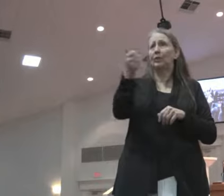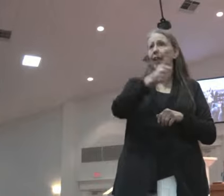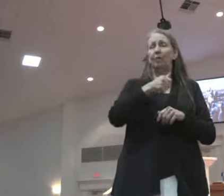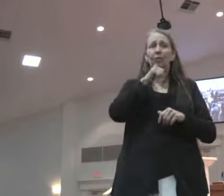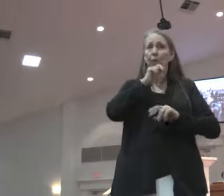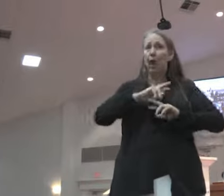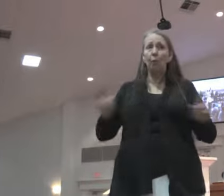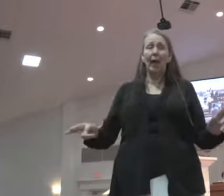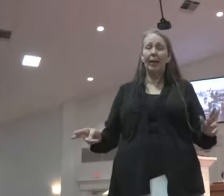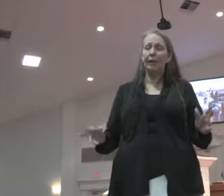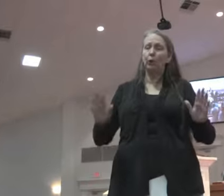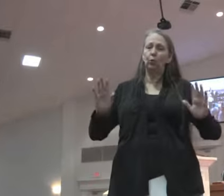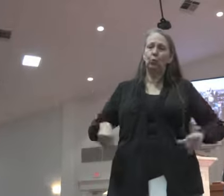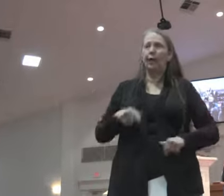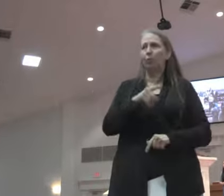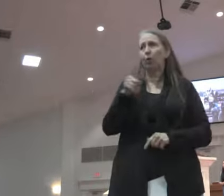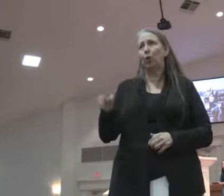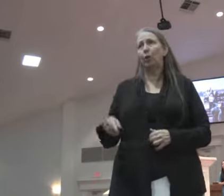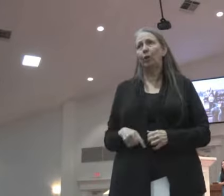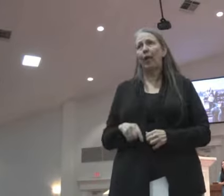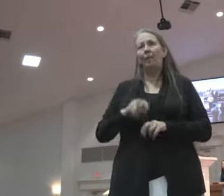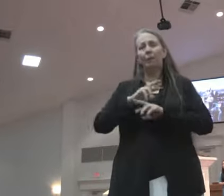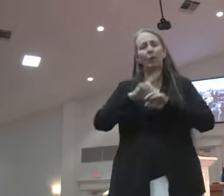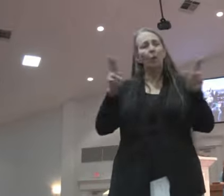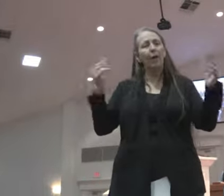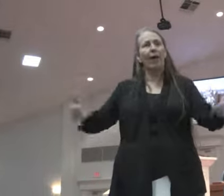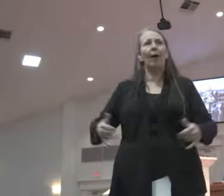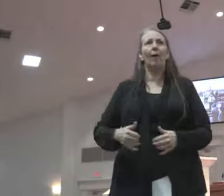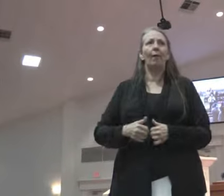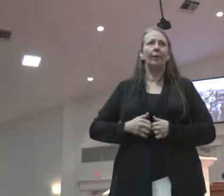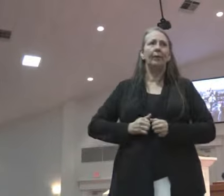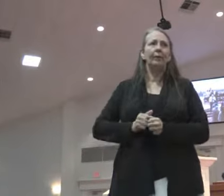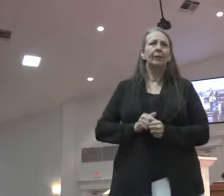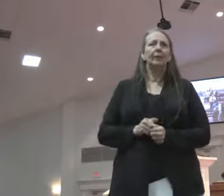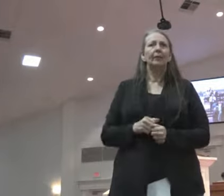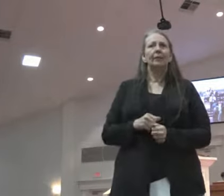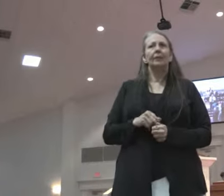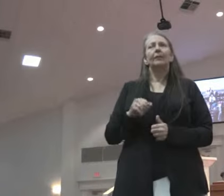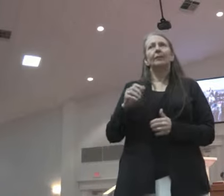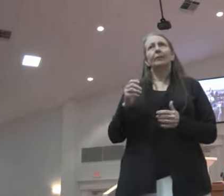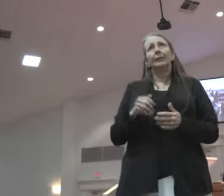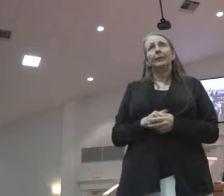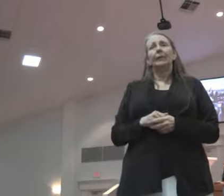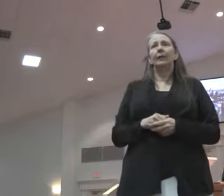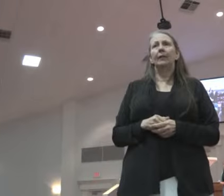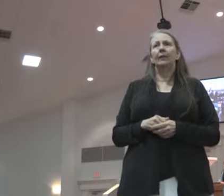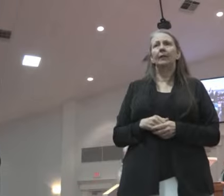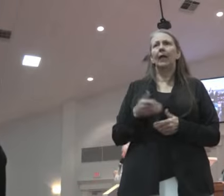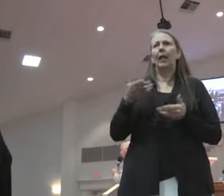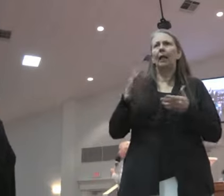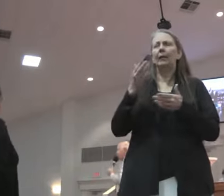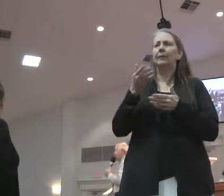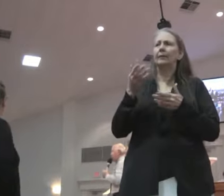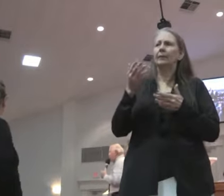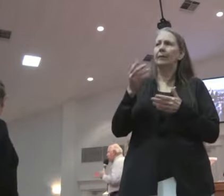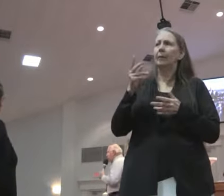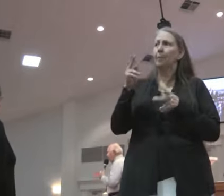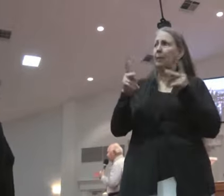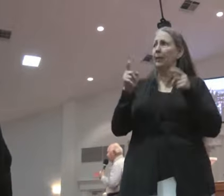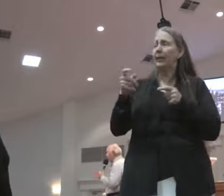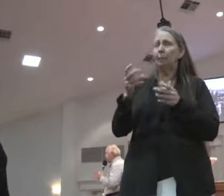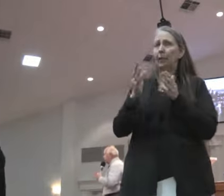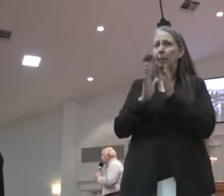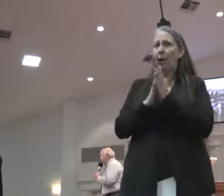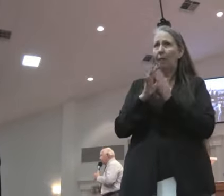the 10 virgins, if that parable is right. Now, I've said some more heavy stuff. Now, somebody come here and let me pray for you. Is there anything?